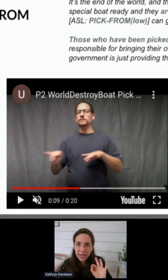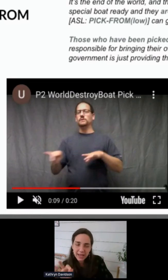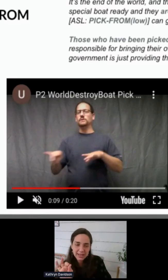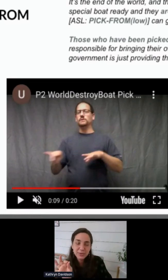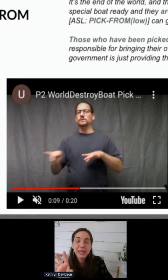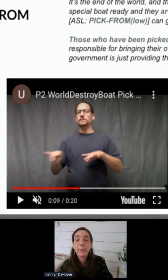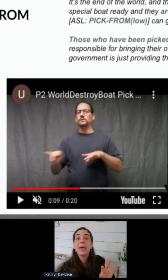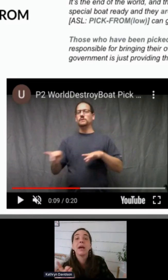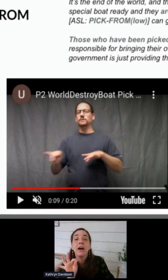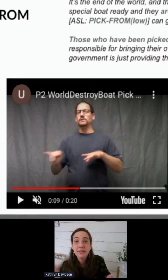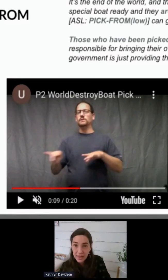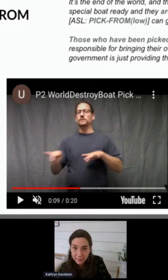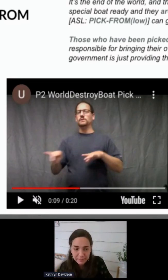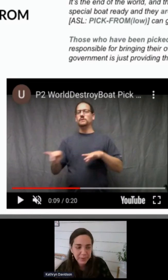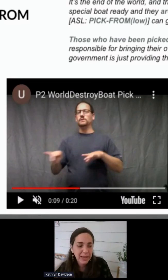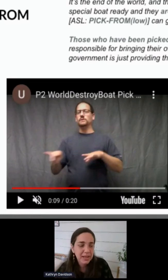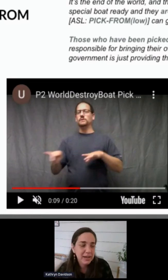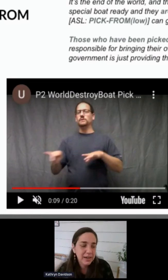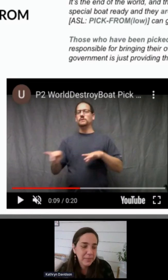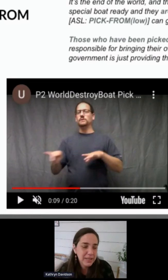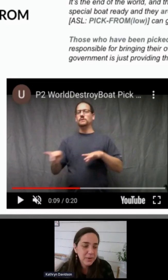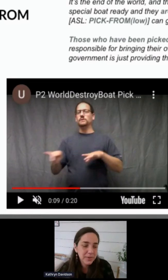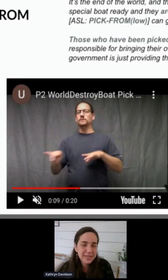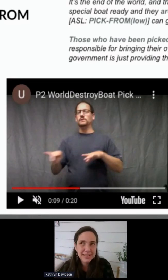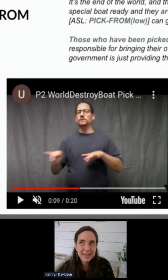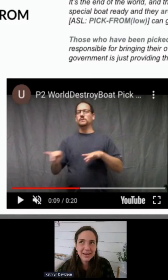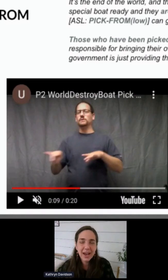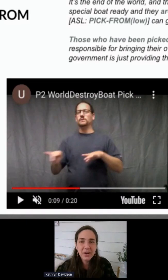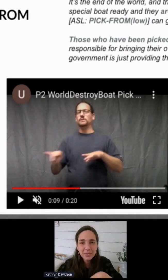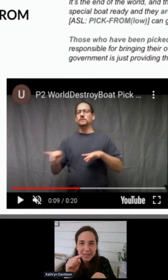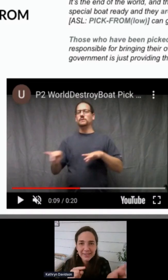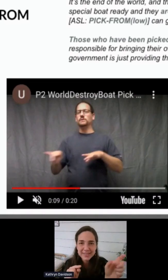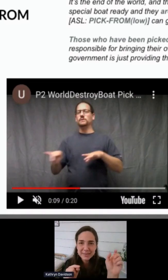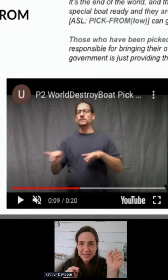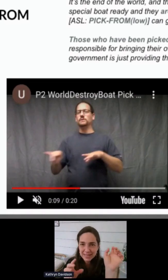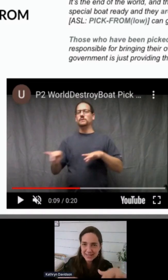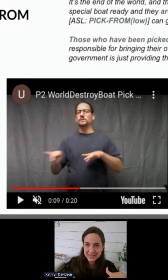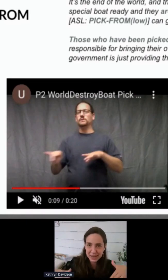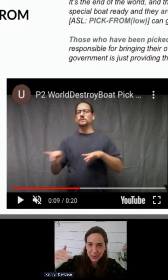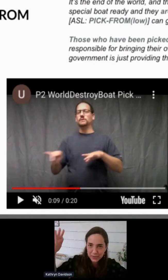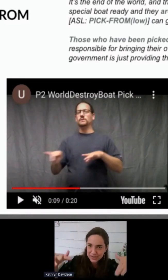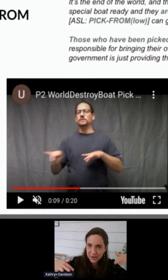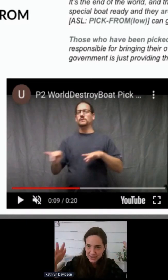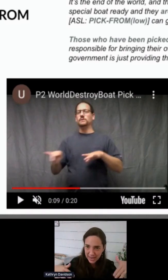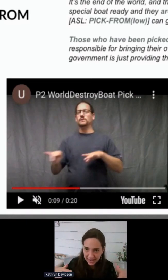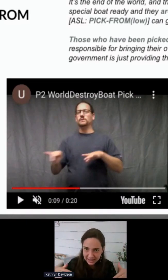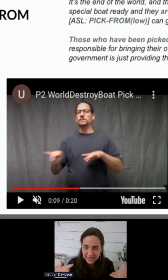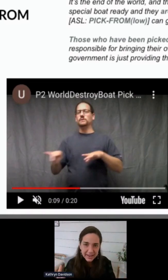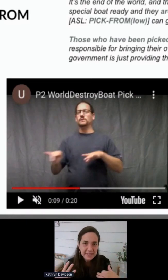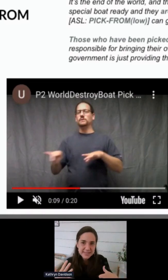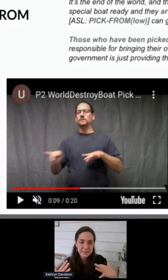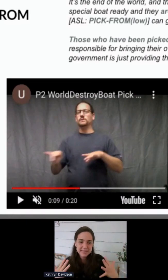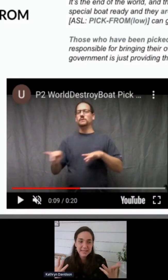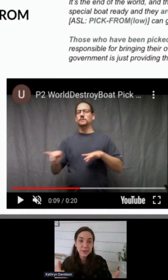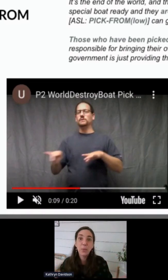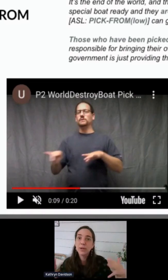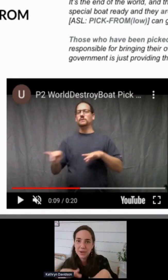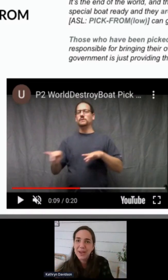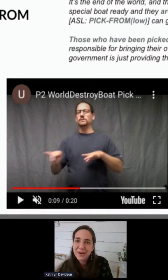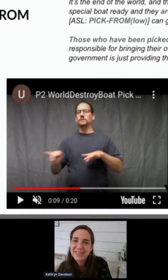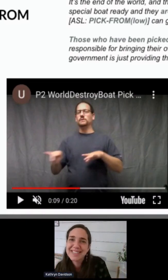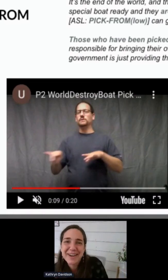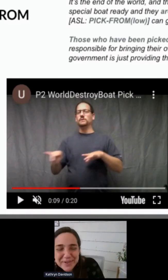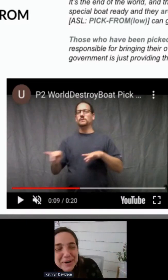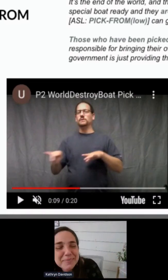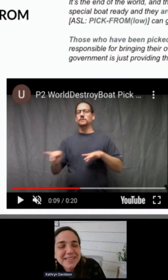like pick, it's really like pick of them. And so this not only gives us some insight into like what's going on with height, I think it gives us some insight into what's